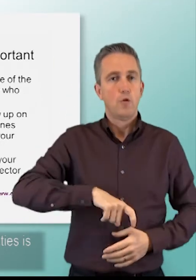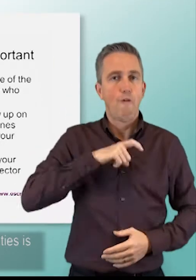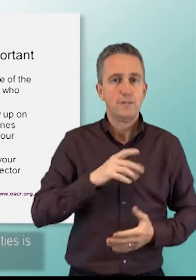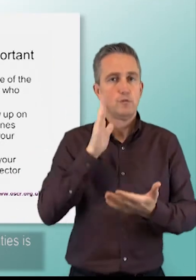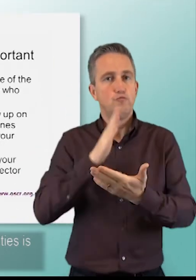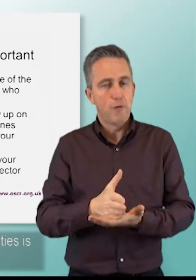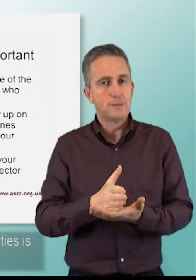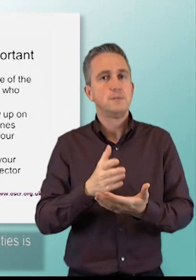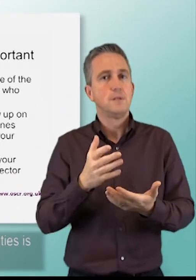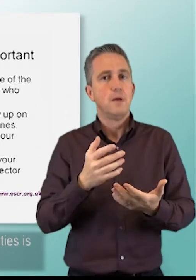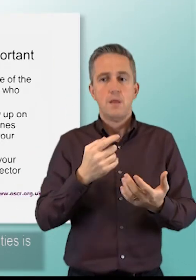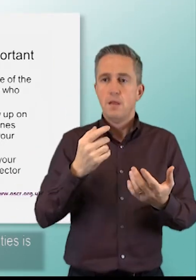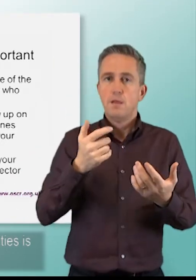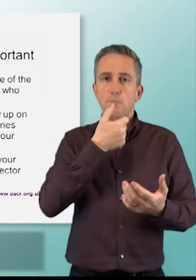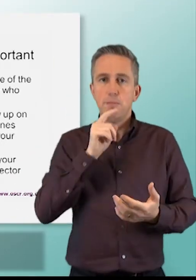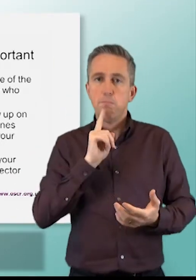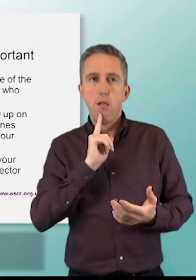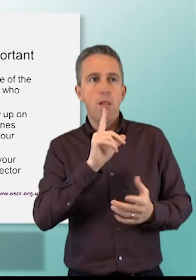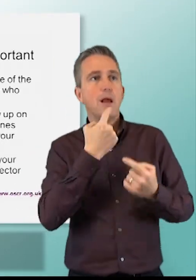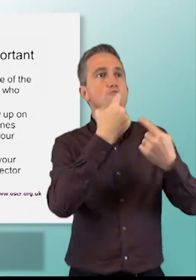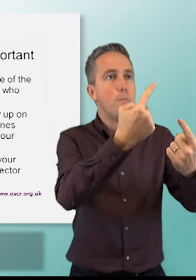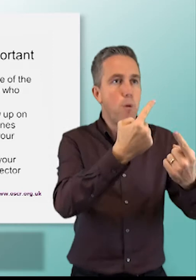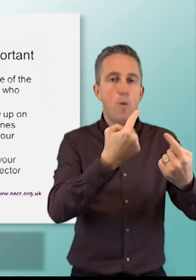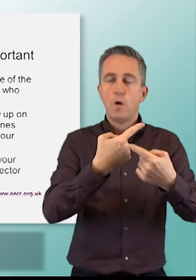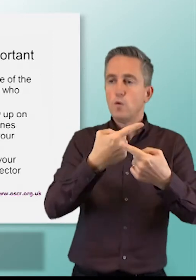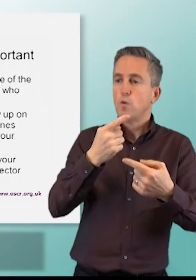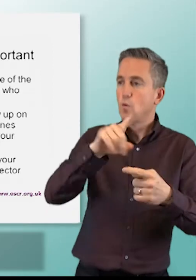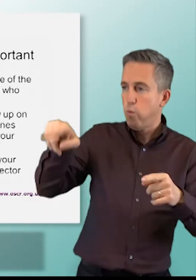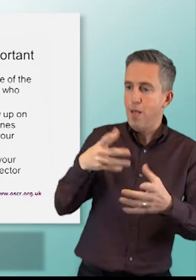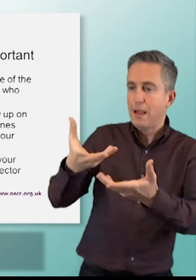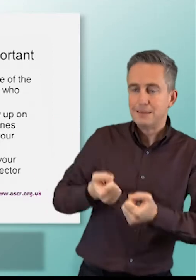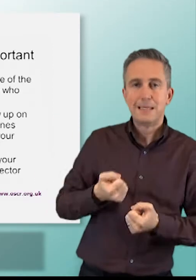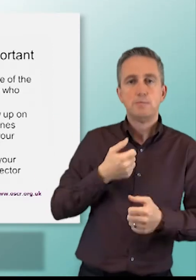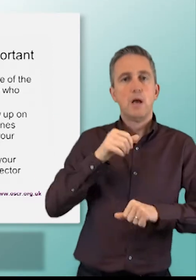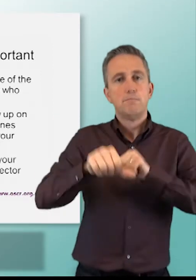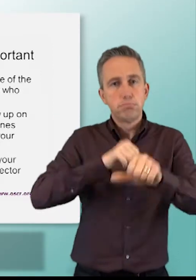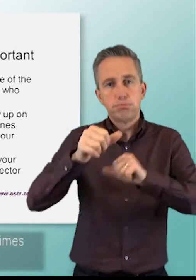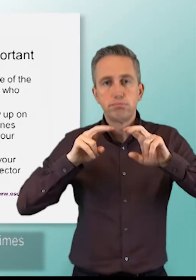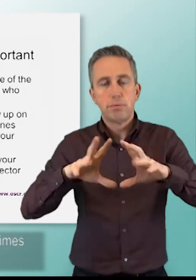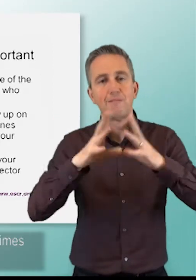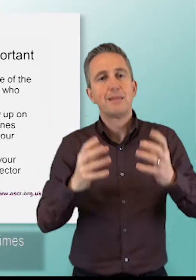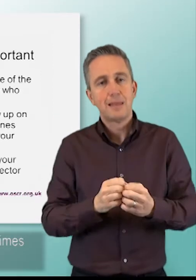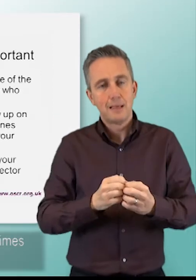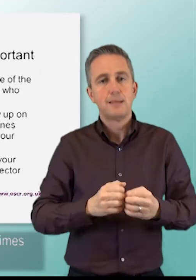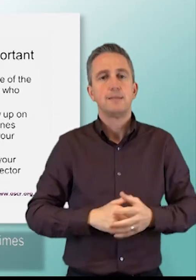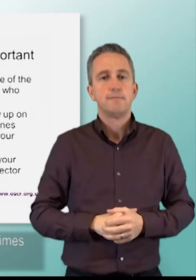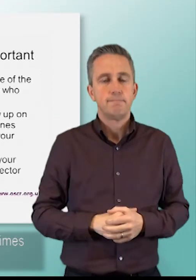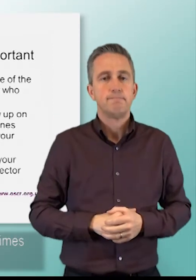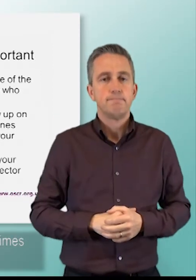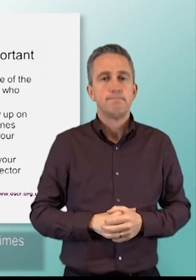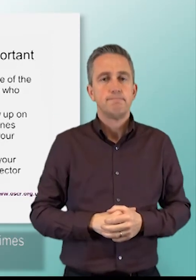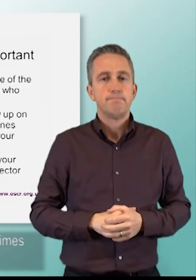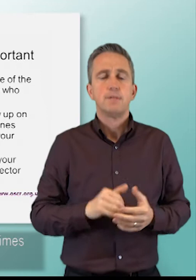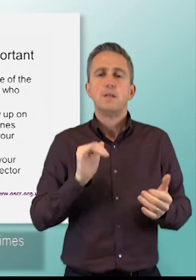that transparency bit, is that truthful bit, is people knowing that they can trust you as an organisation. And finally, and this is not the most important